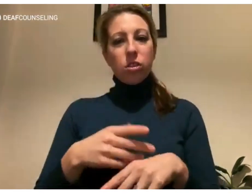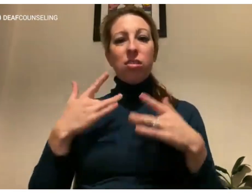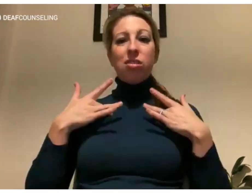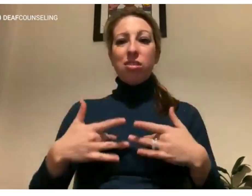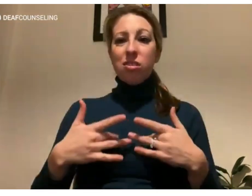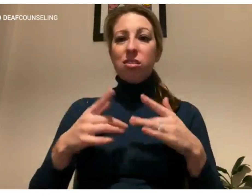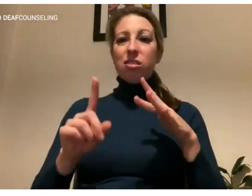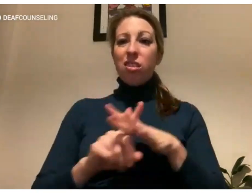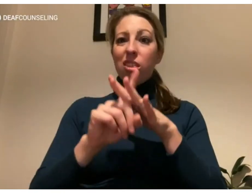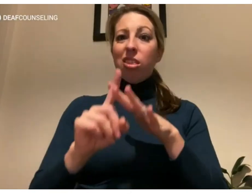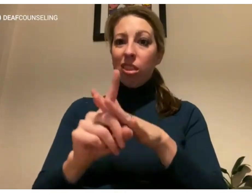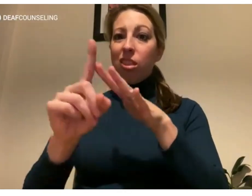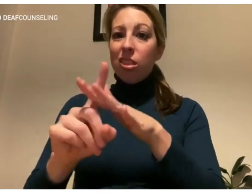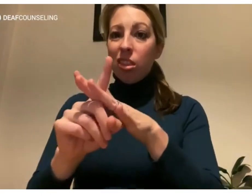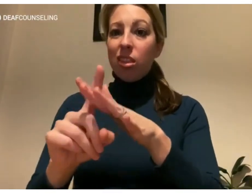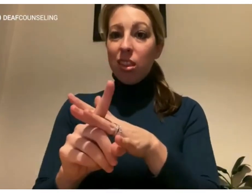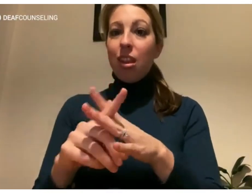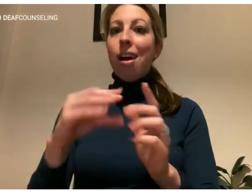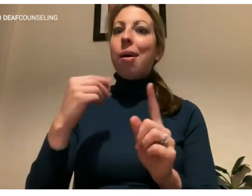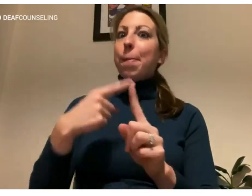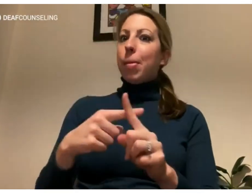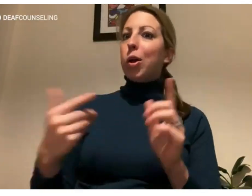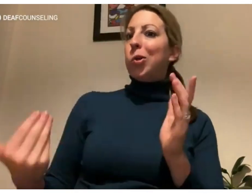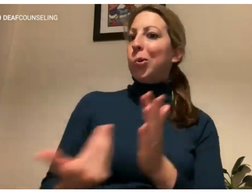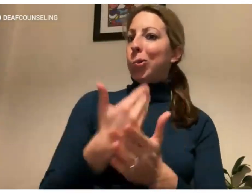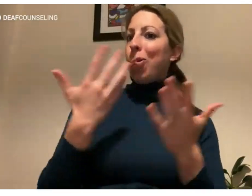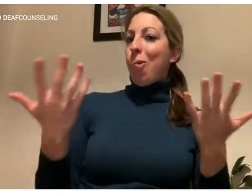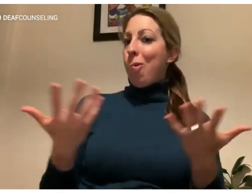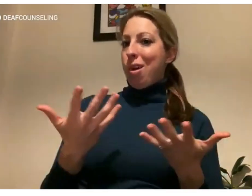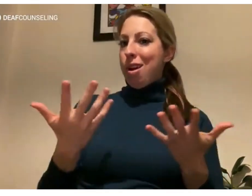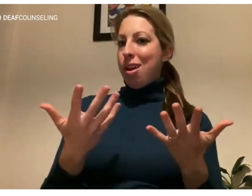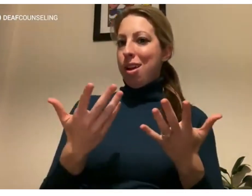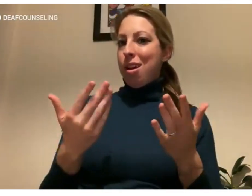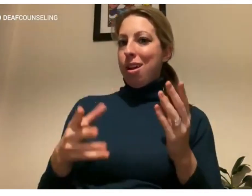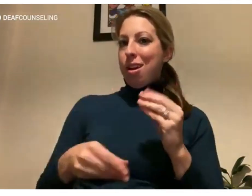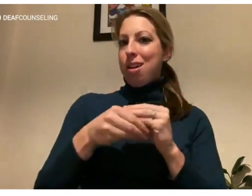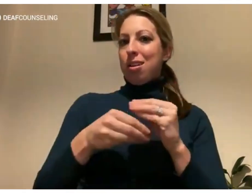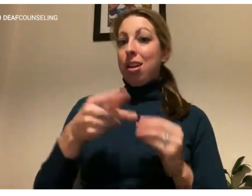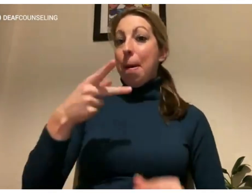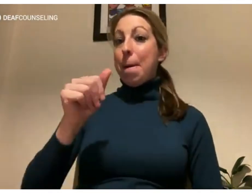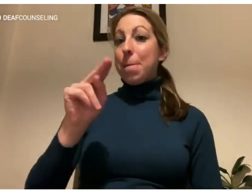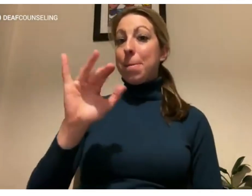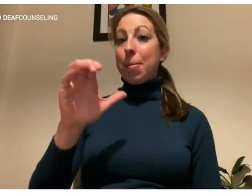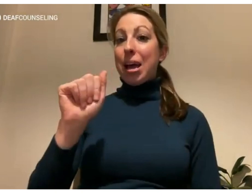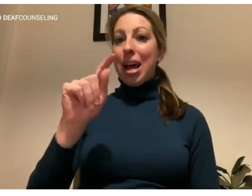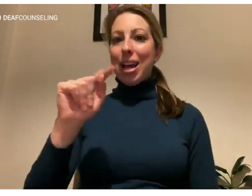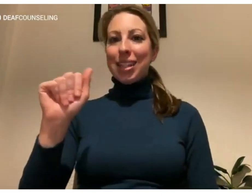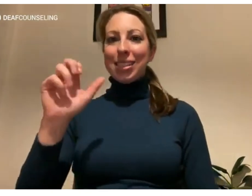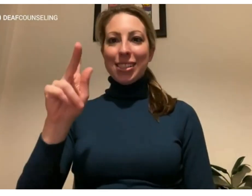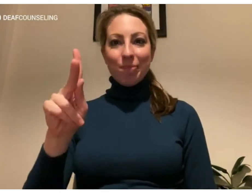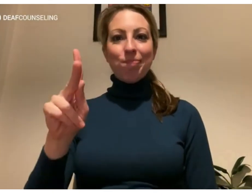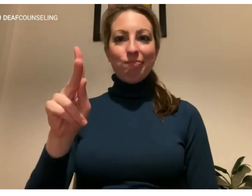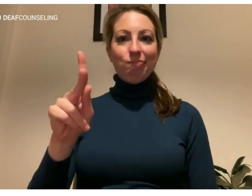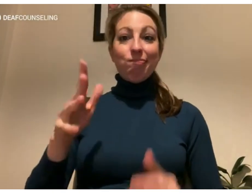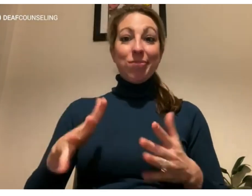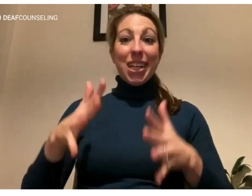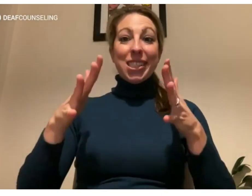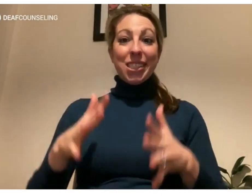My anxiety has most definitely gotten worse and appeared more often. Another new thing is I